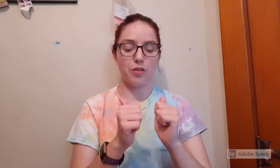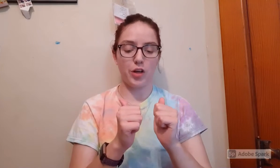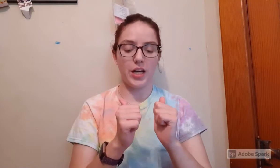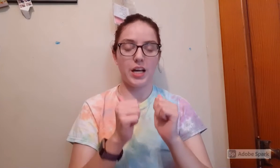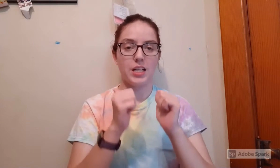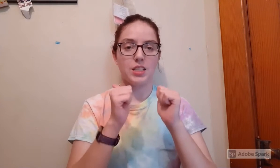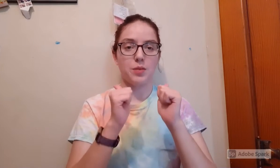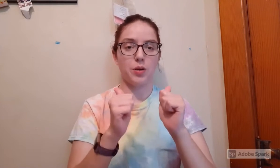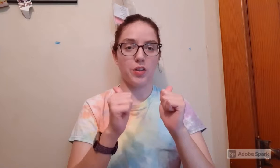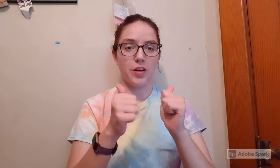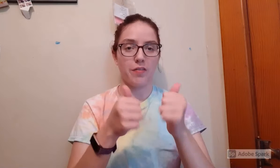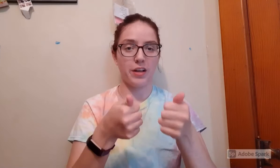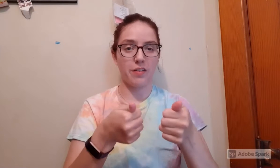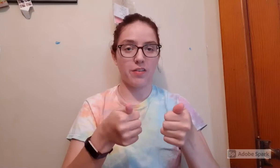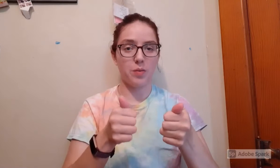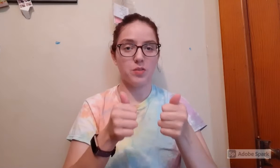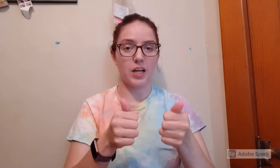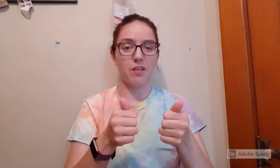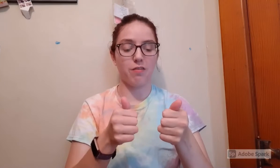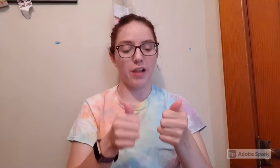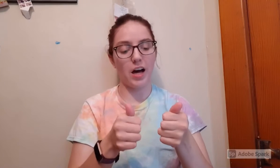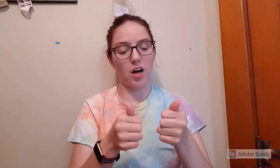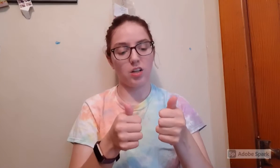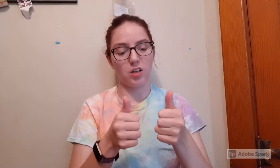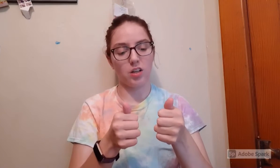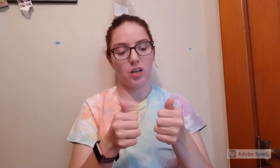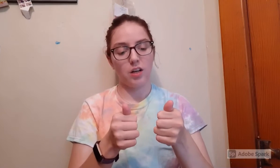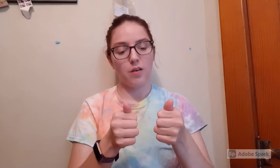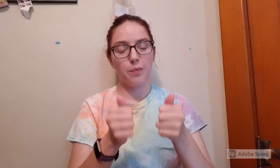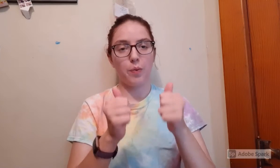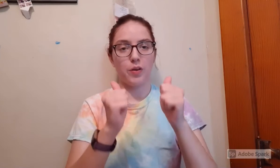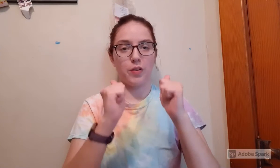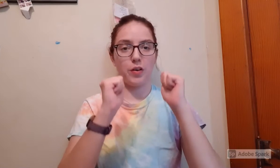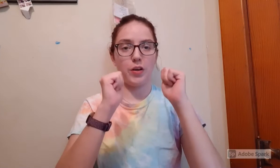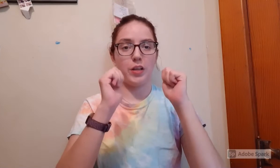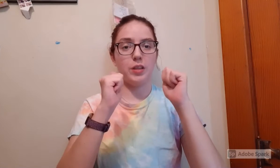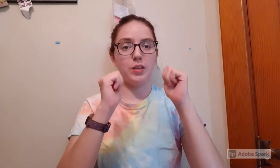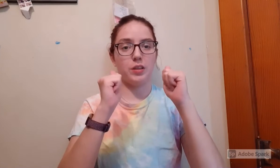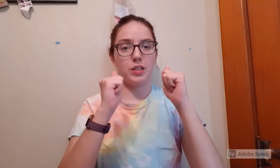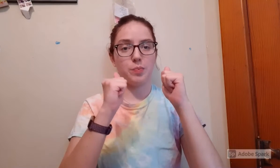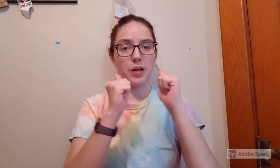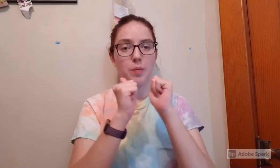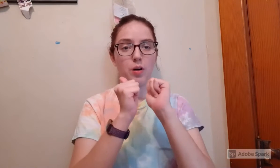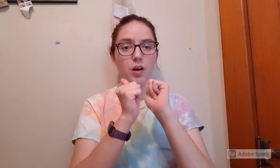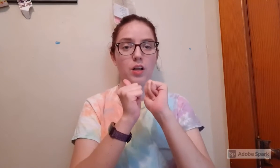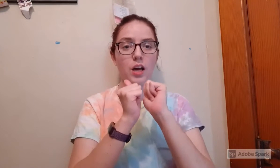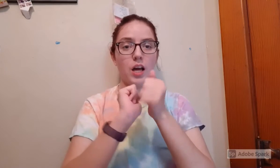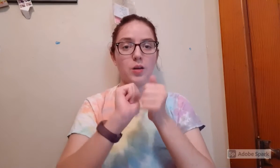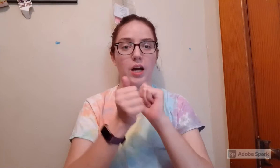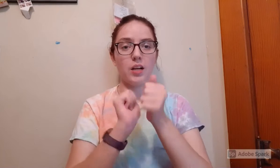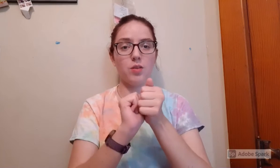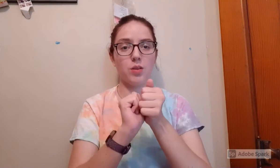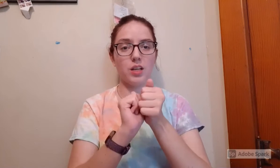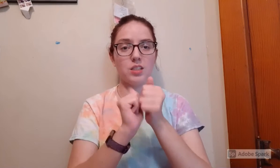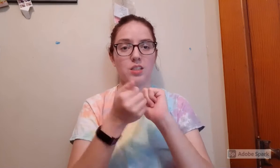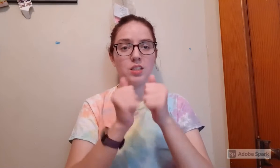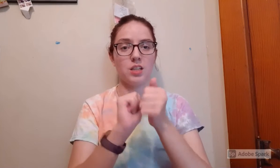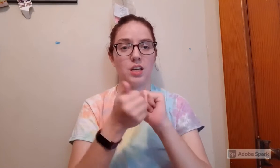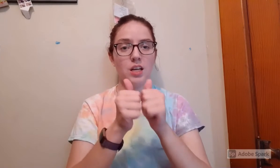it is putting your thumbs kind of flat on your pointer finger in this kind of ball, and you kind of do this. This